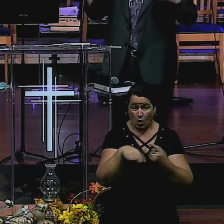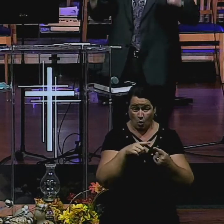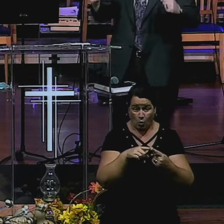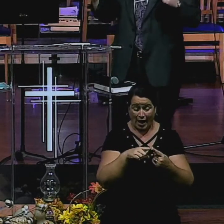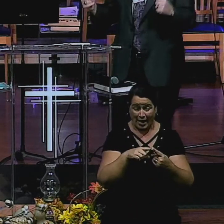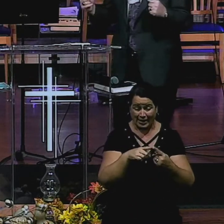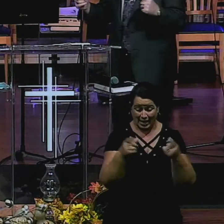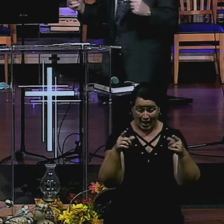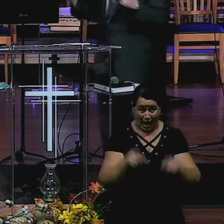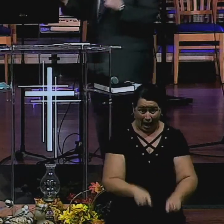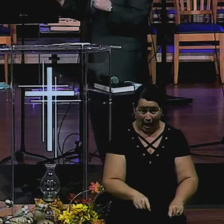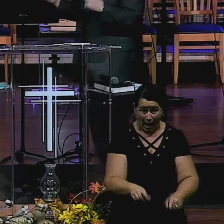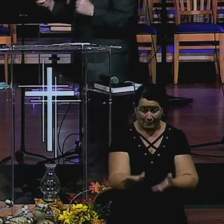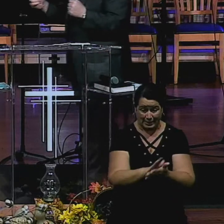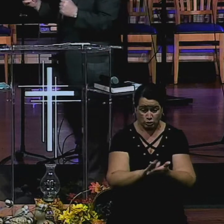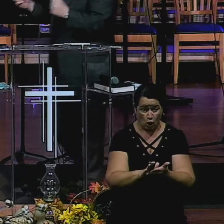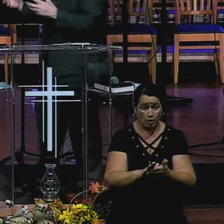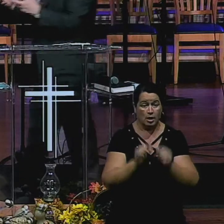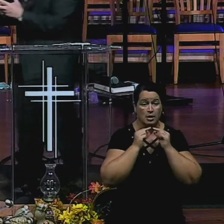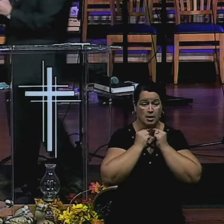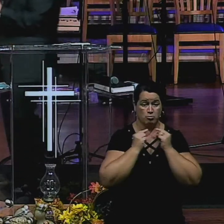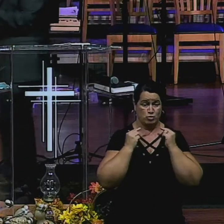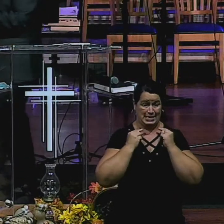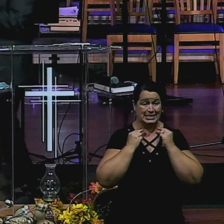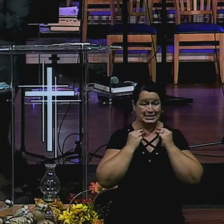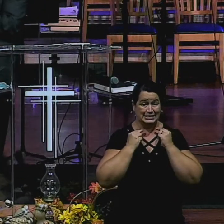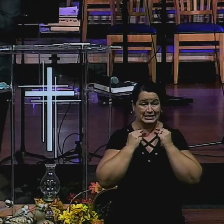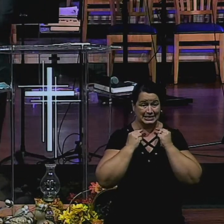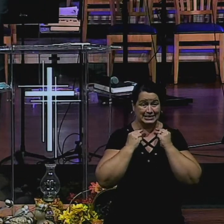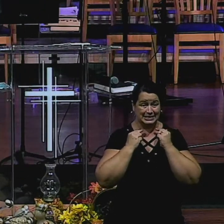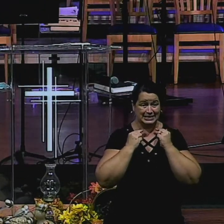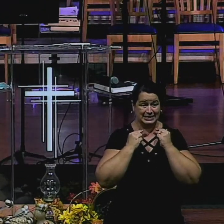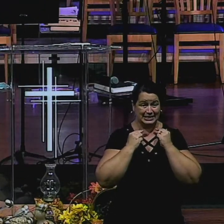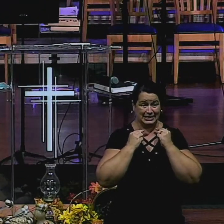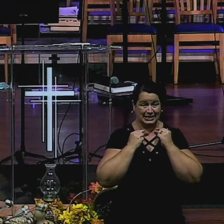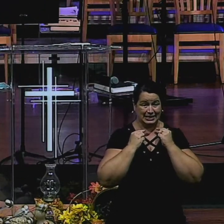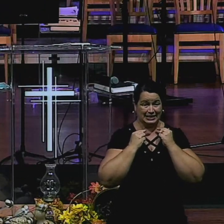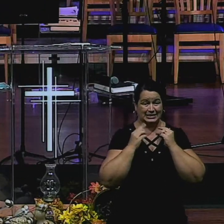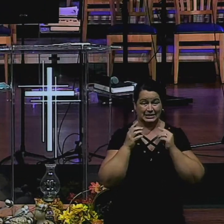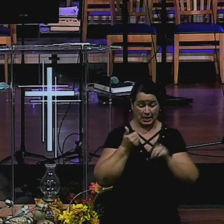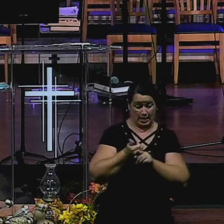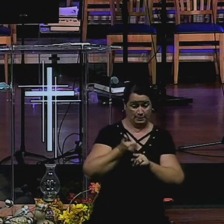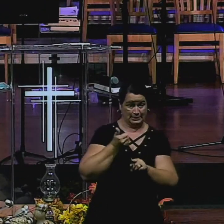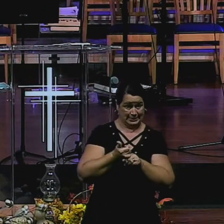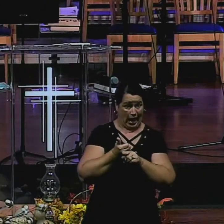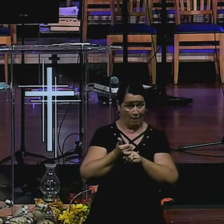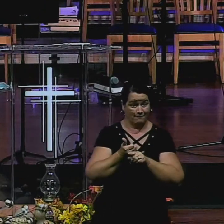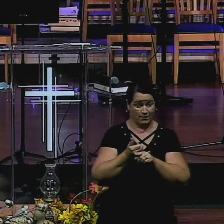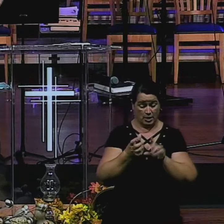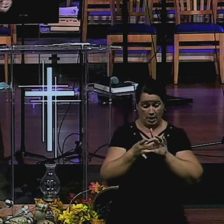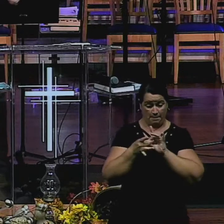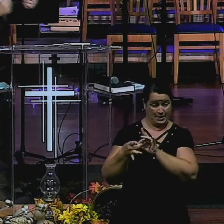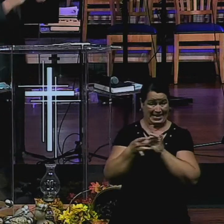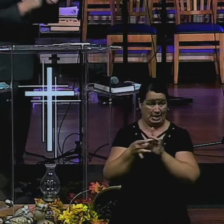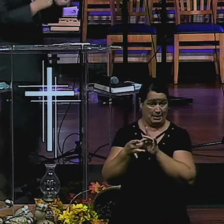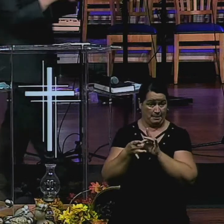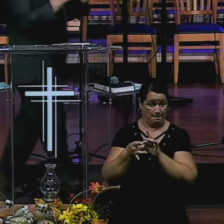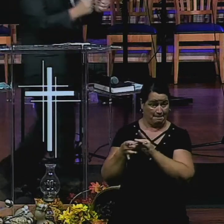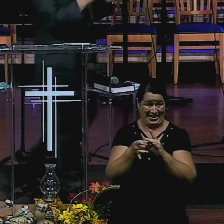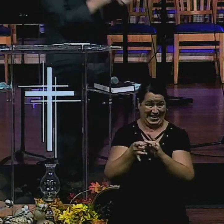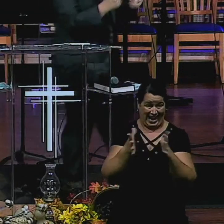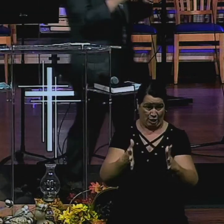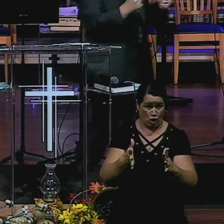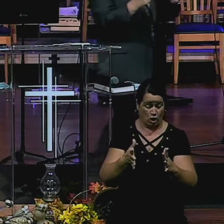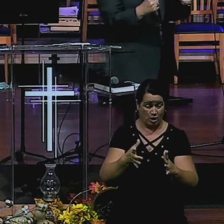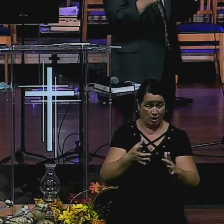the annual Day of Atonement, the high priest representing the mediator between God and man. By the way, the Bible says there is one mediator between God and man,